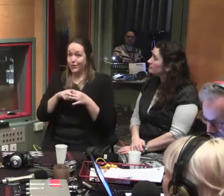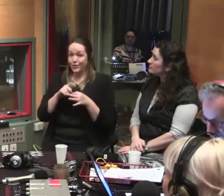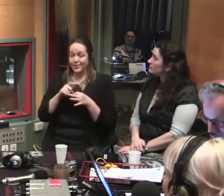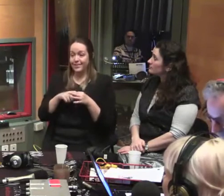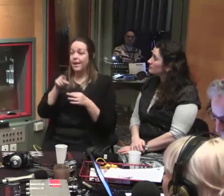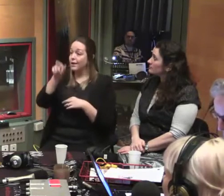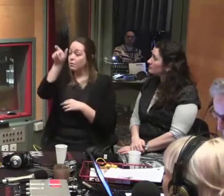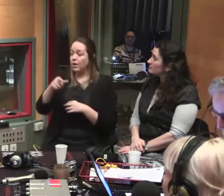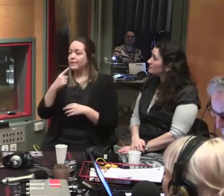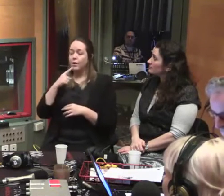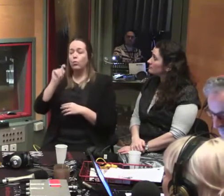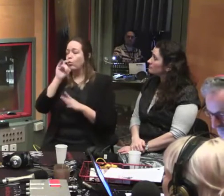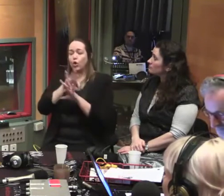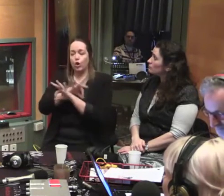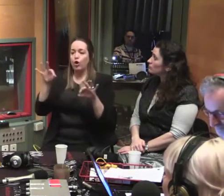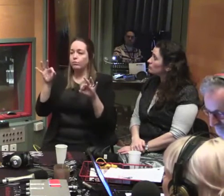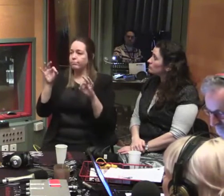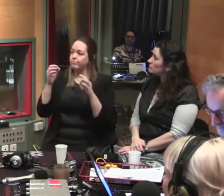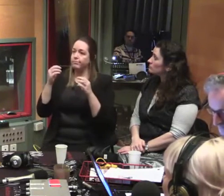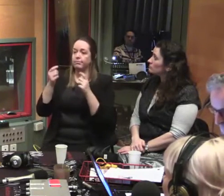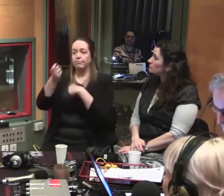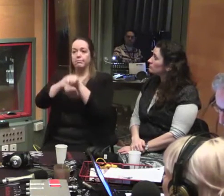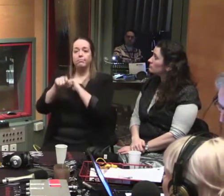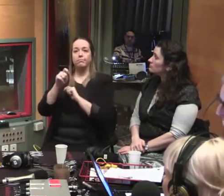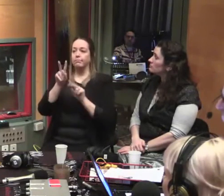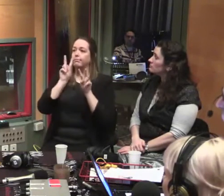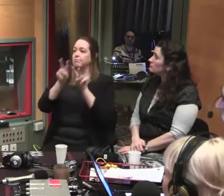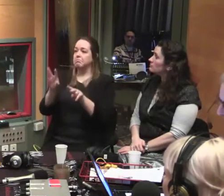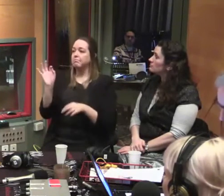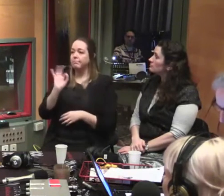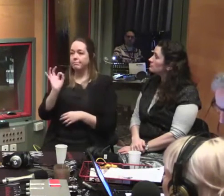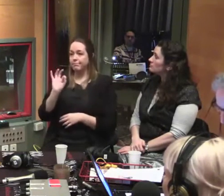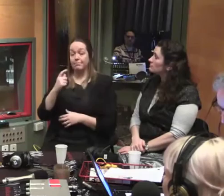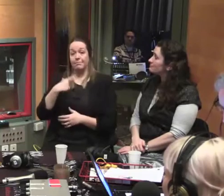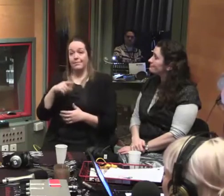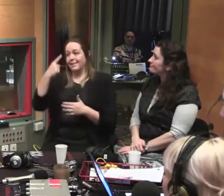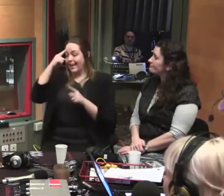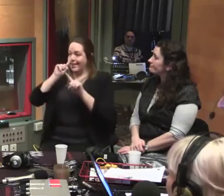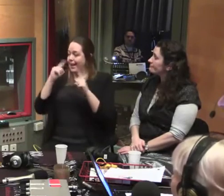And they said that they wouldn't have their sight back because they didn't think they'd be able to